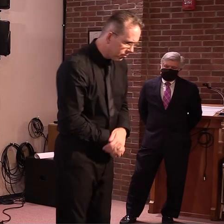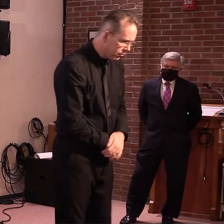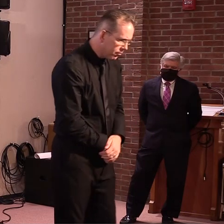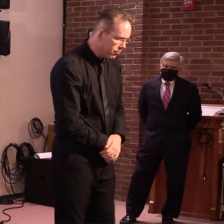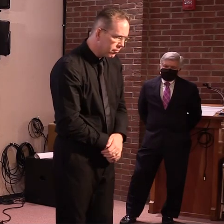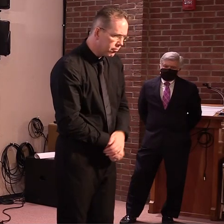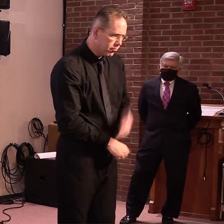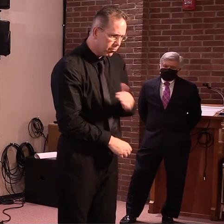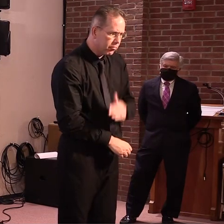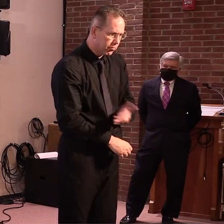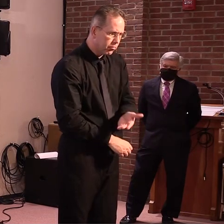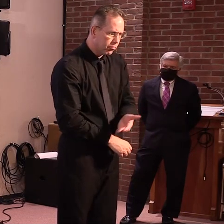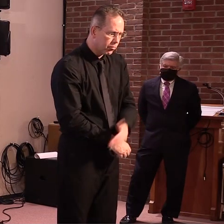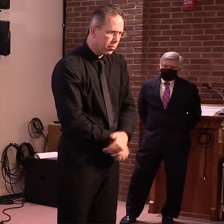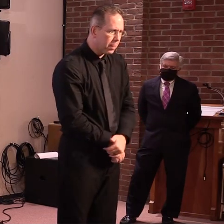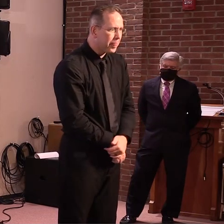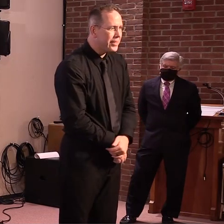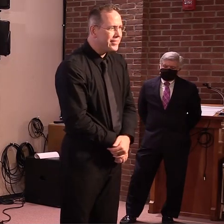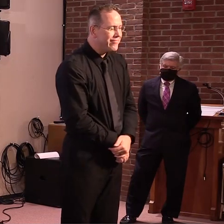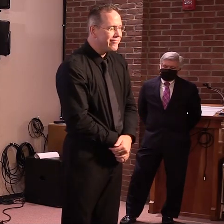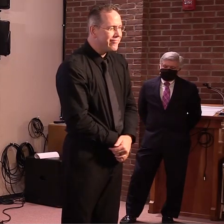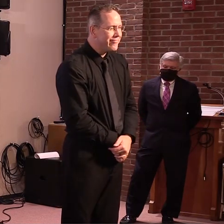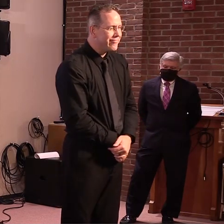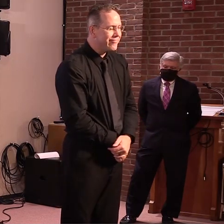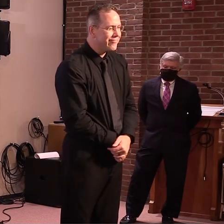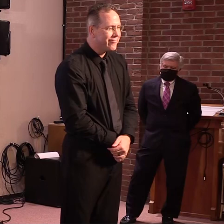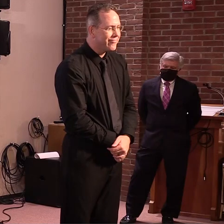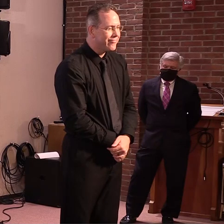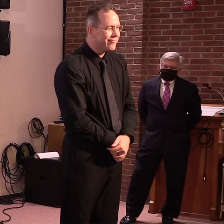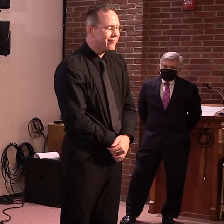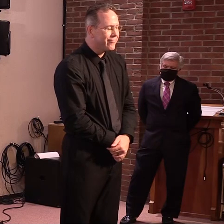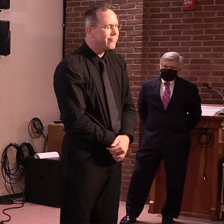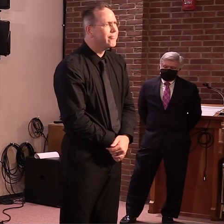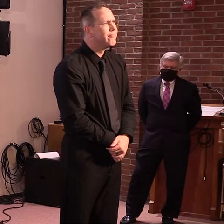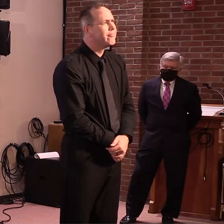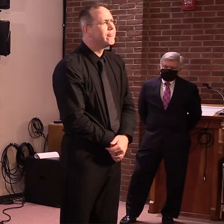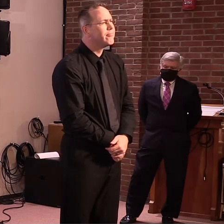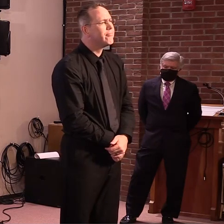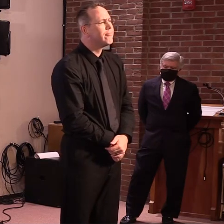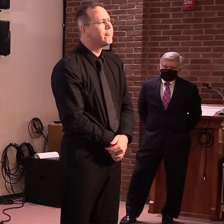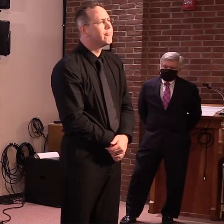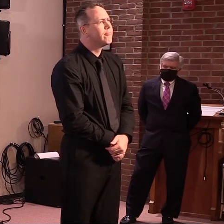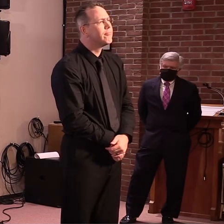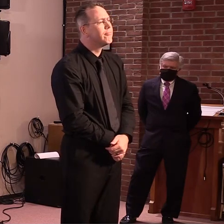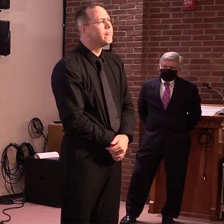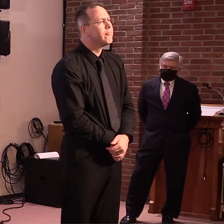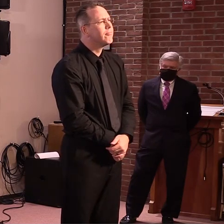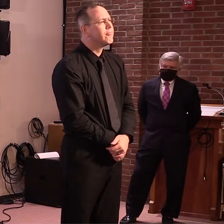Katie, VT Digger. Good morning.